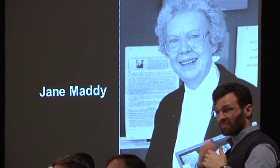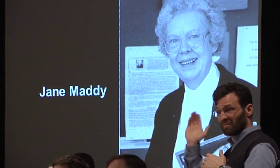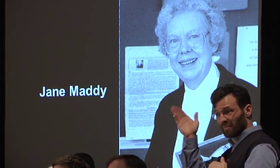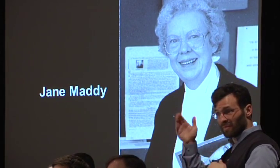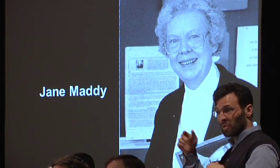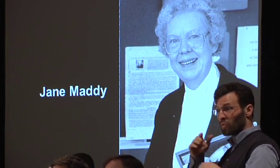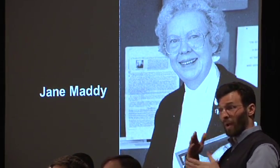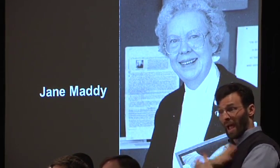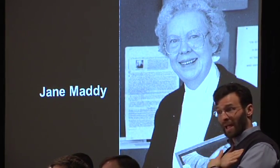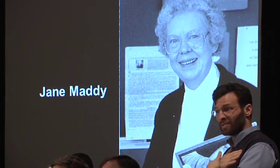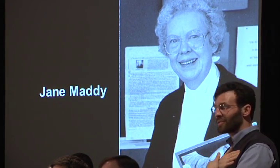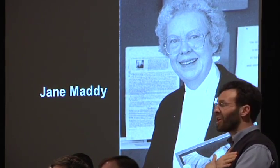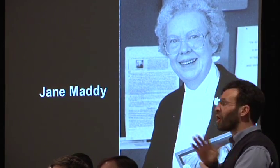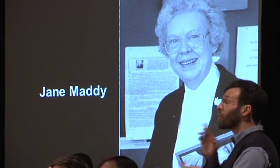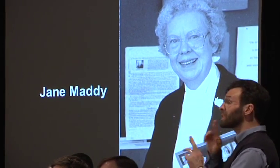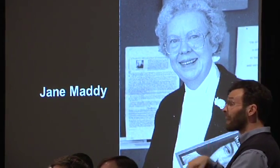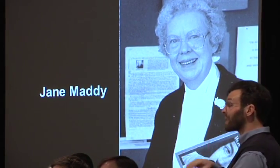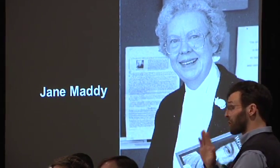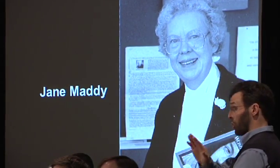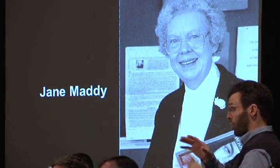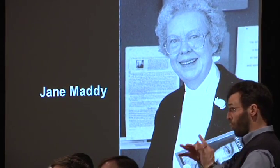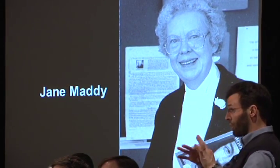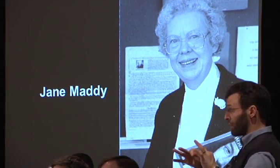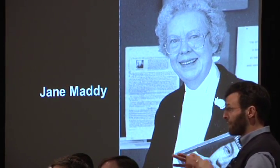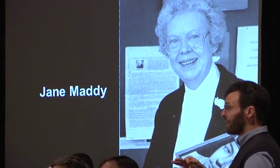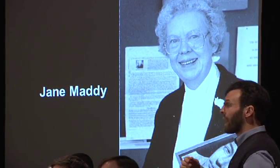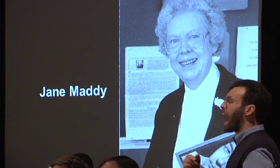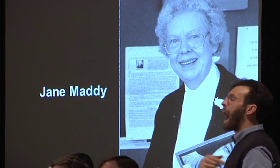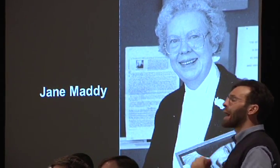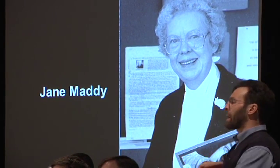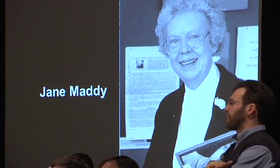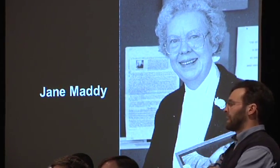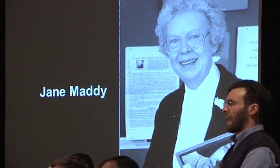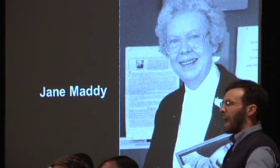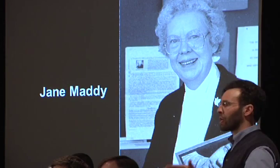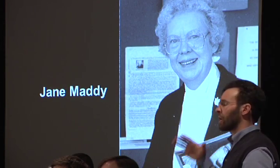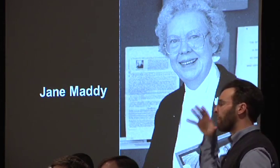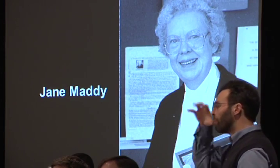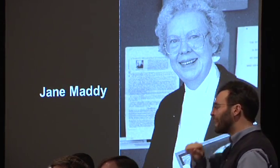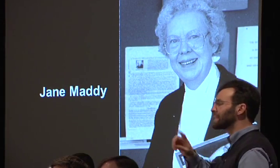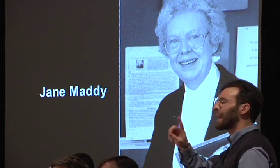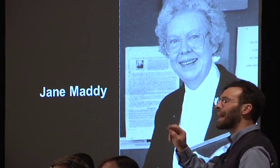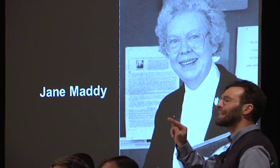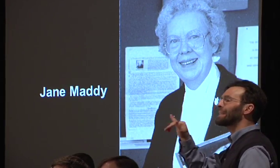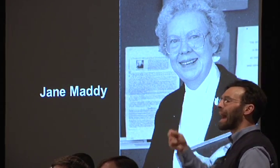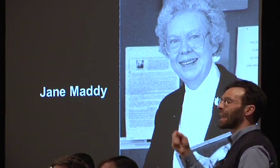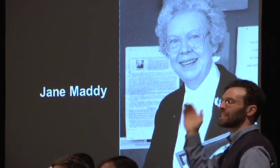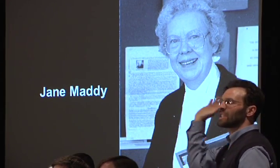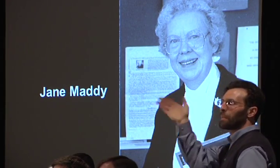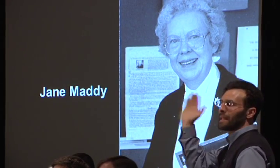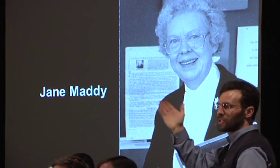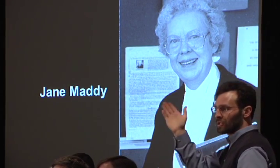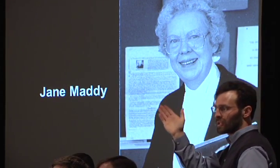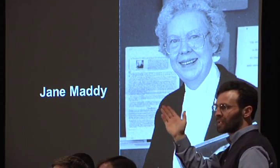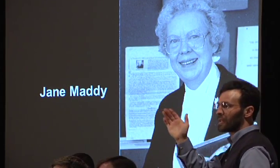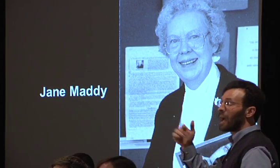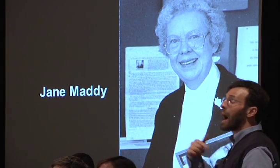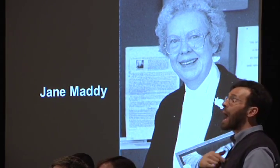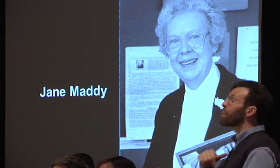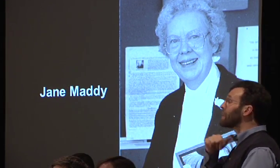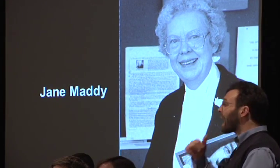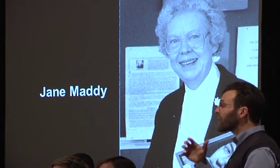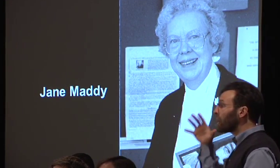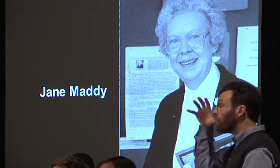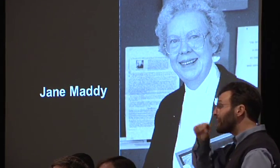her response in her words were, "I am not going to miss Donnie's speech, and I am not going to